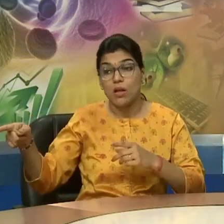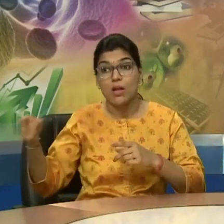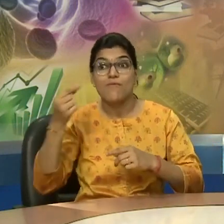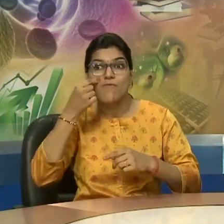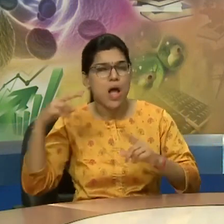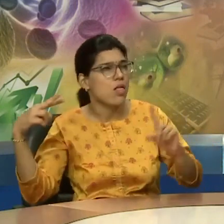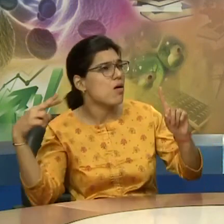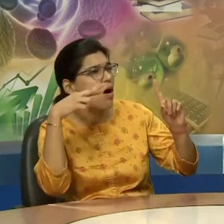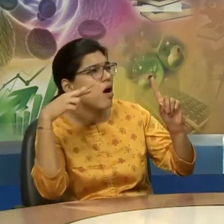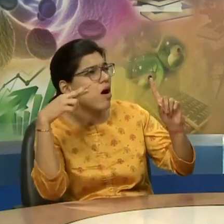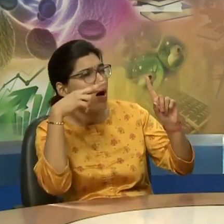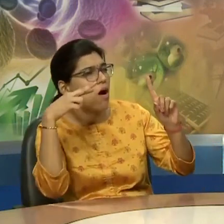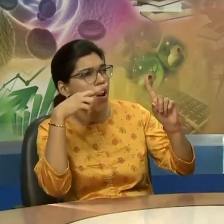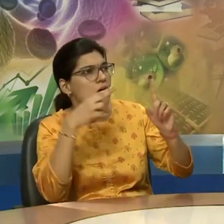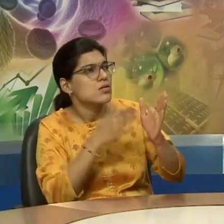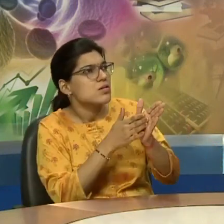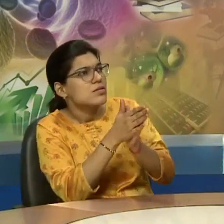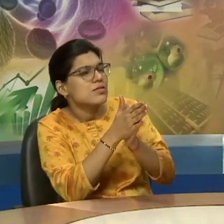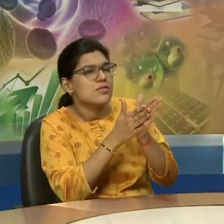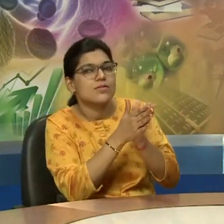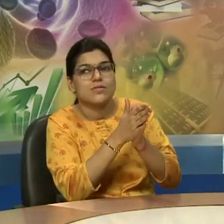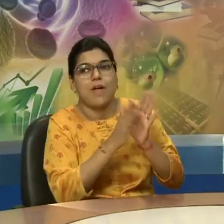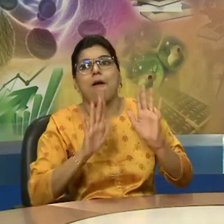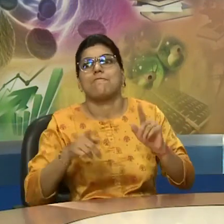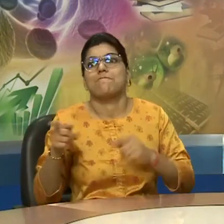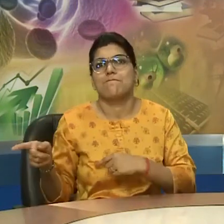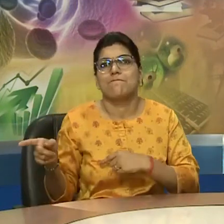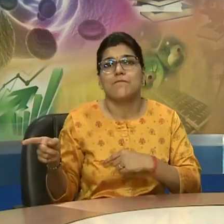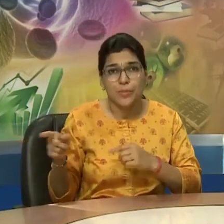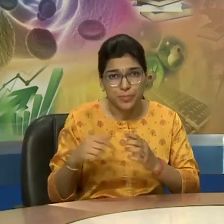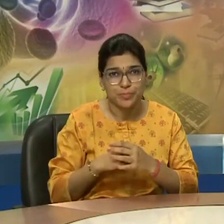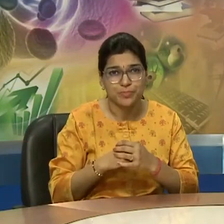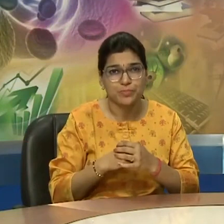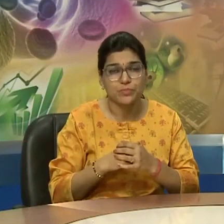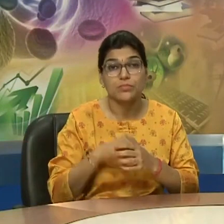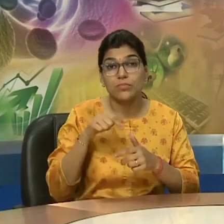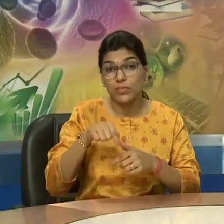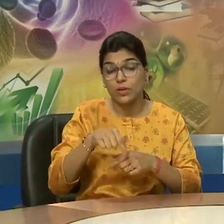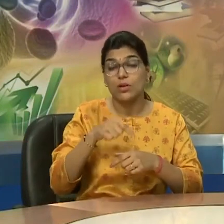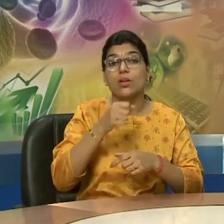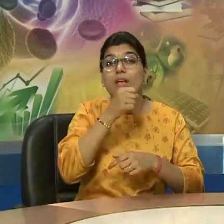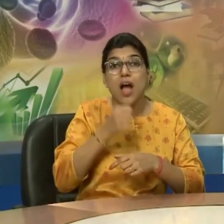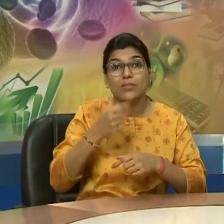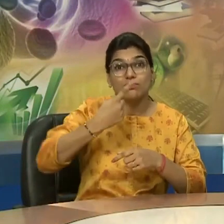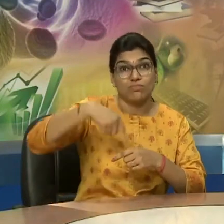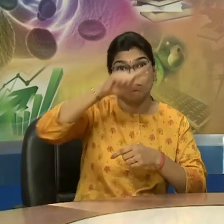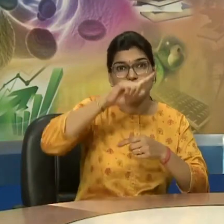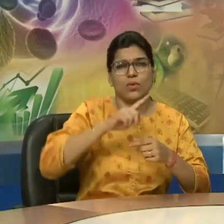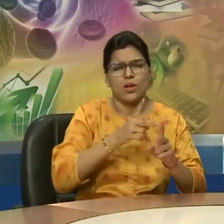Well, he uses to watch my father preparing